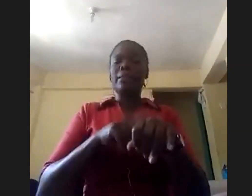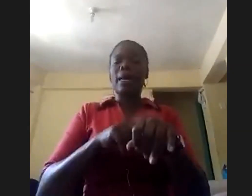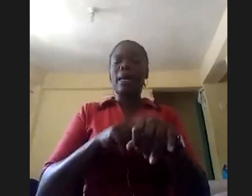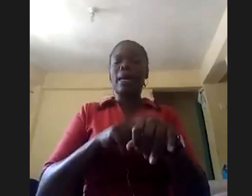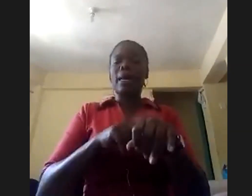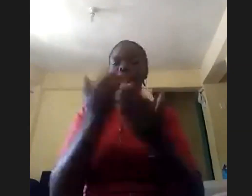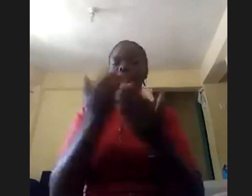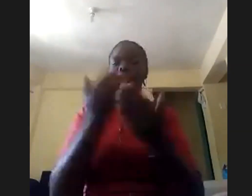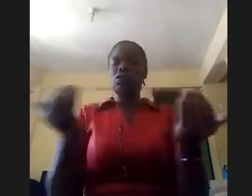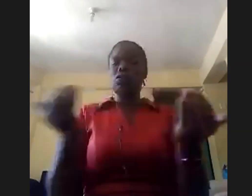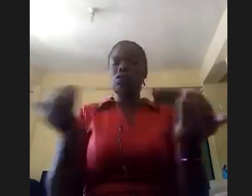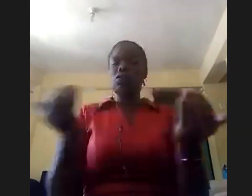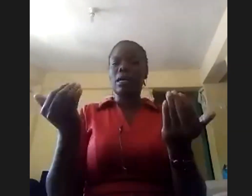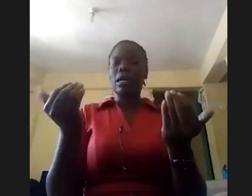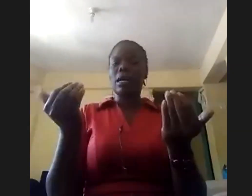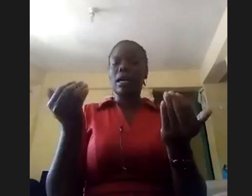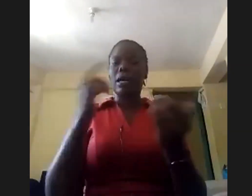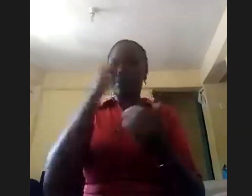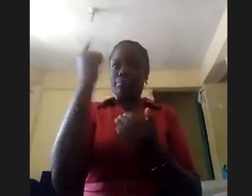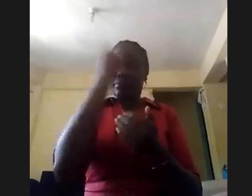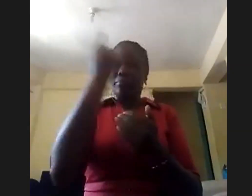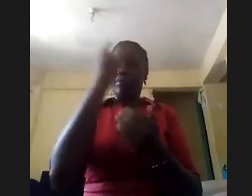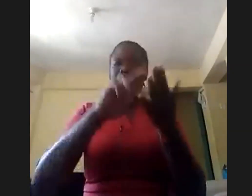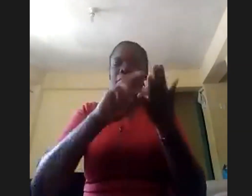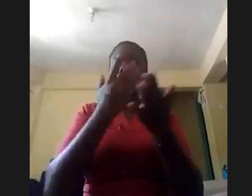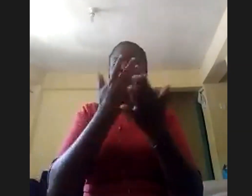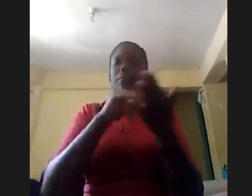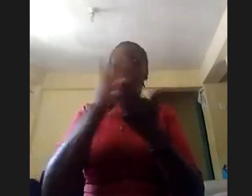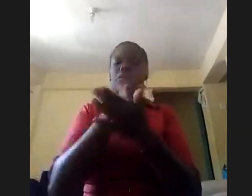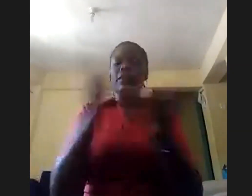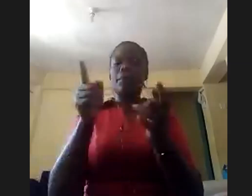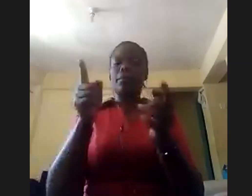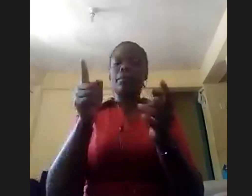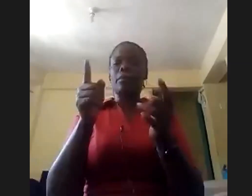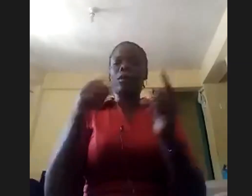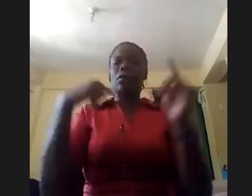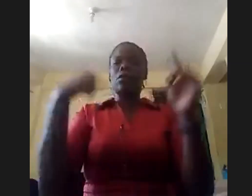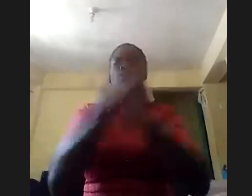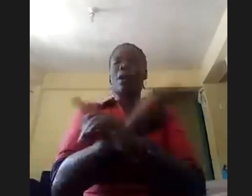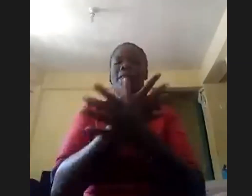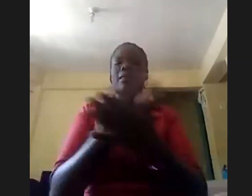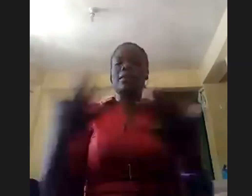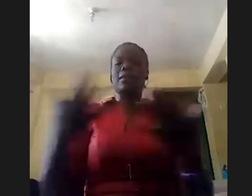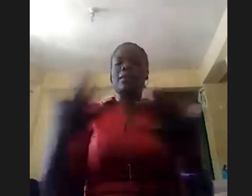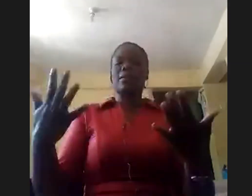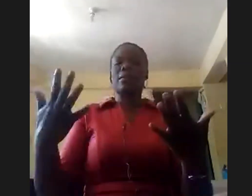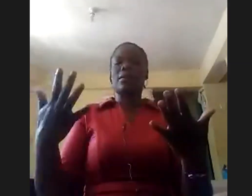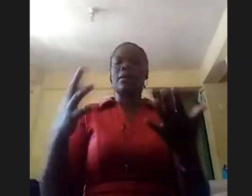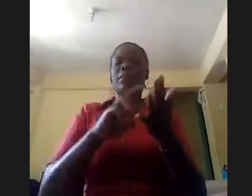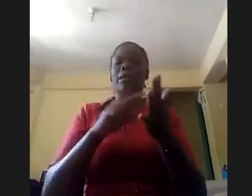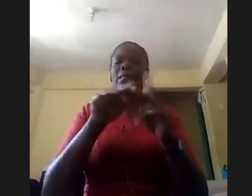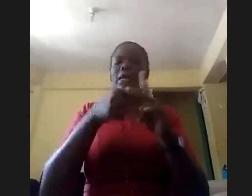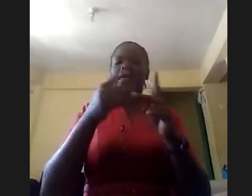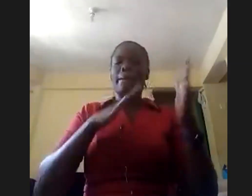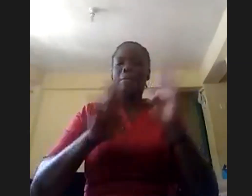high, most of them get out of hand. And besides having effects on themselves, also on the people around, you